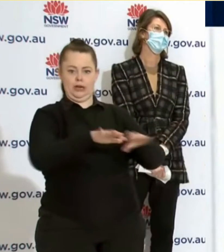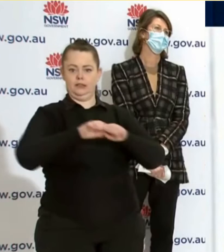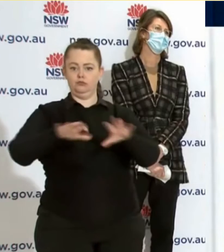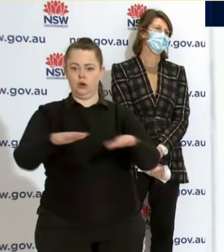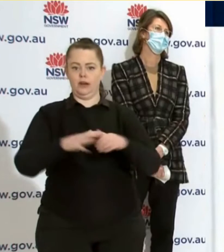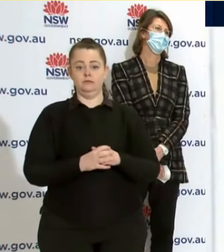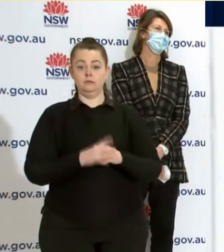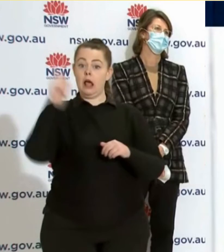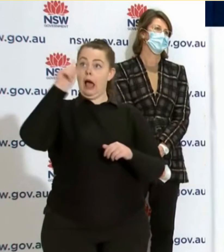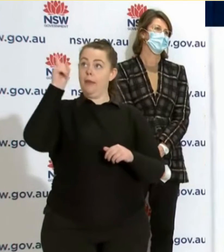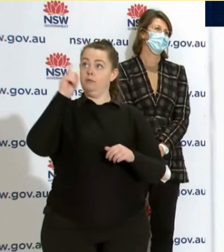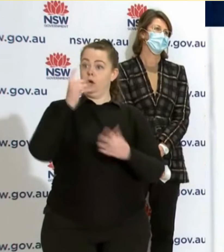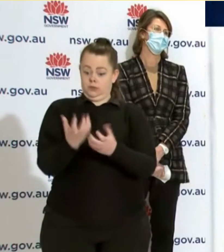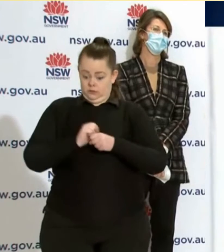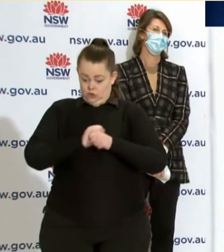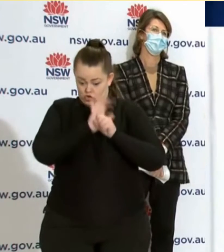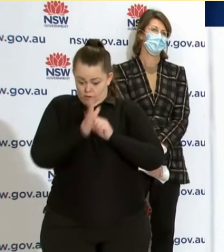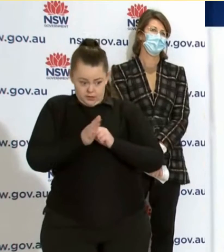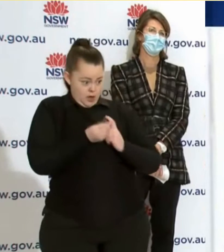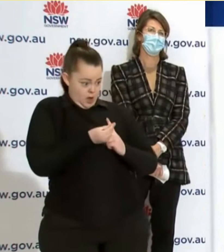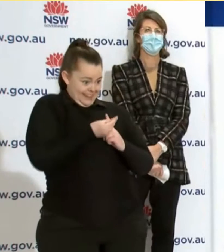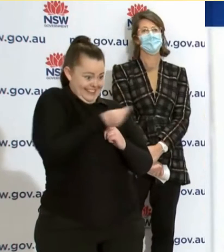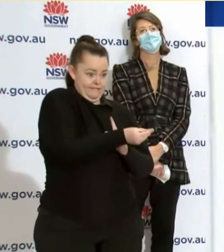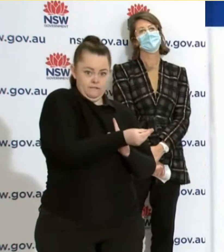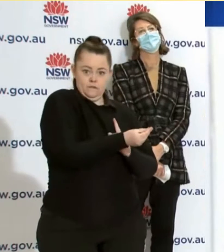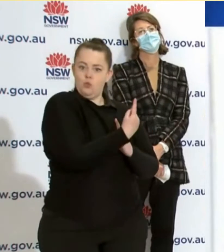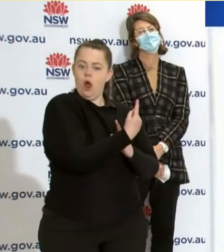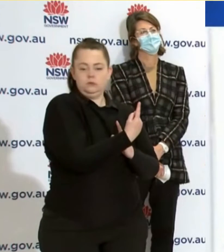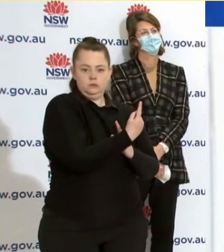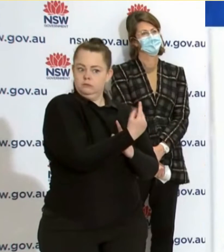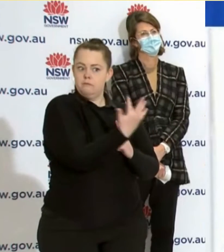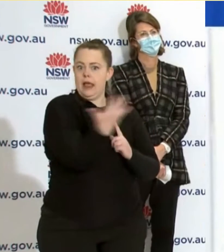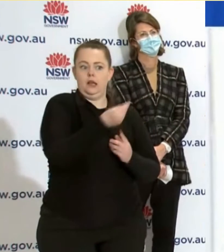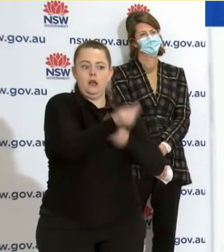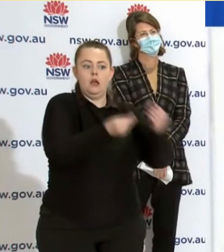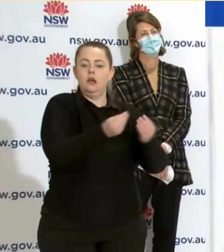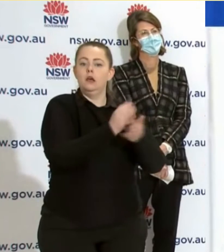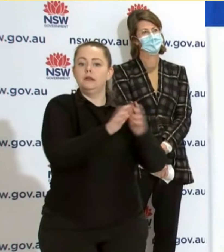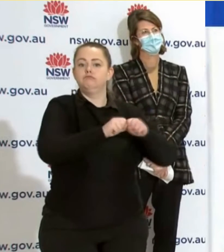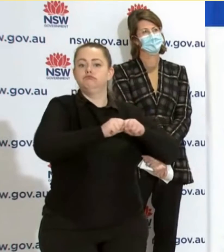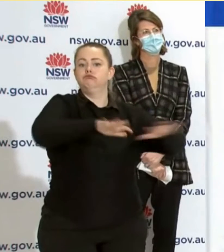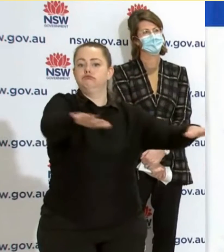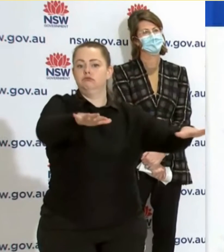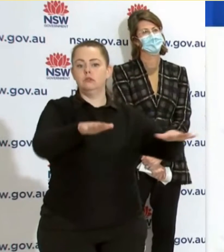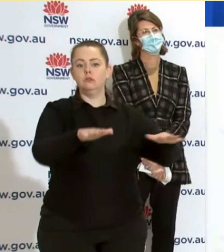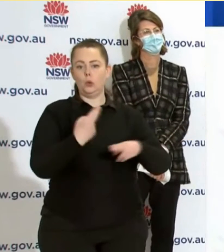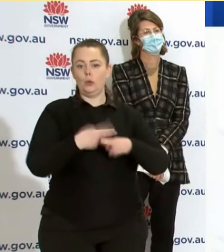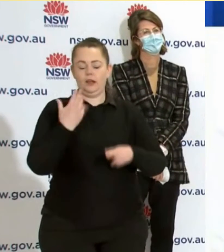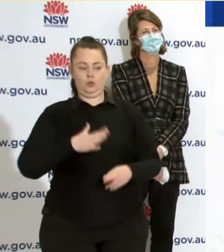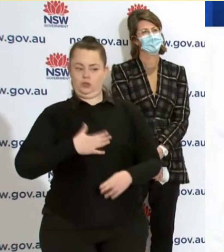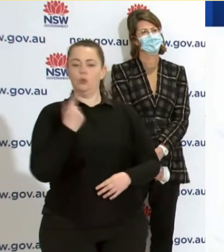is infecting more than one person. And when you infect more than one person, you grow the case numbers. We don't want to see that